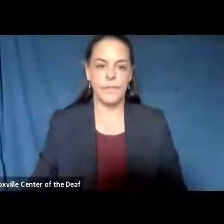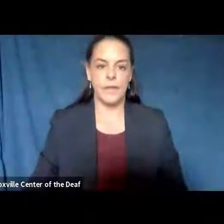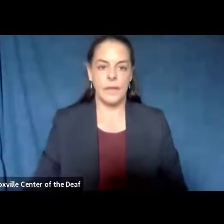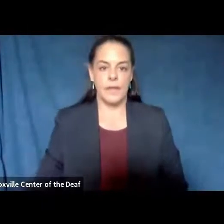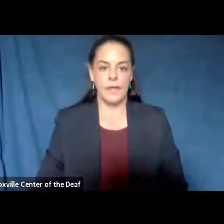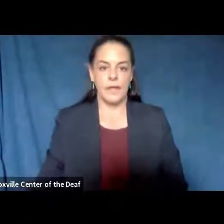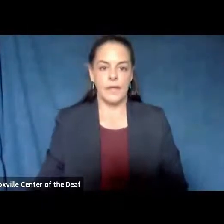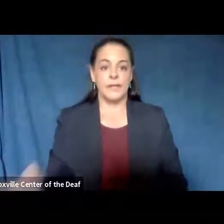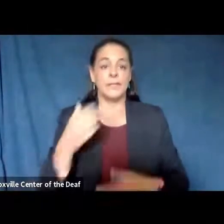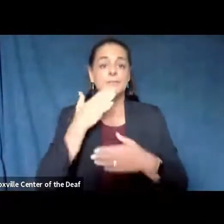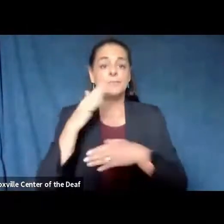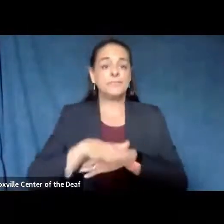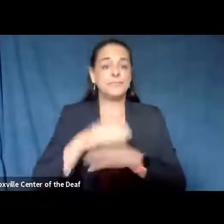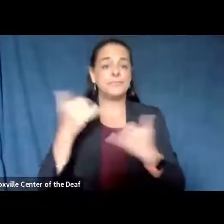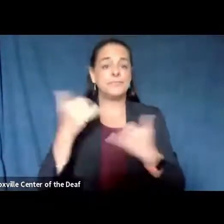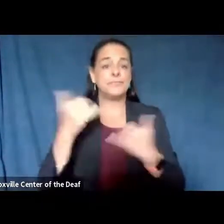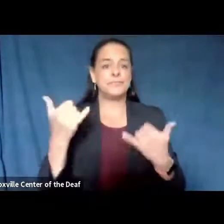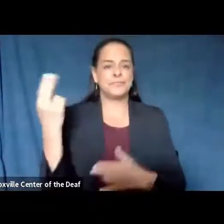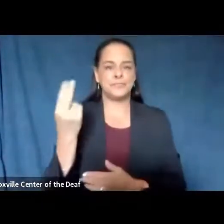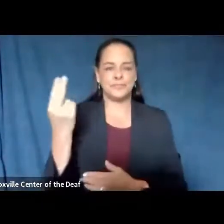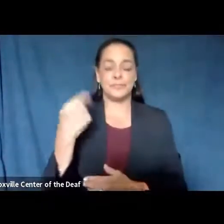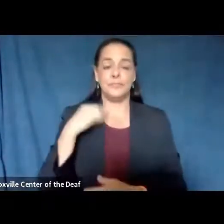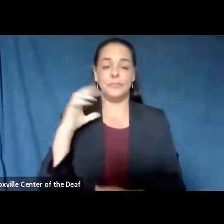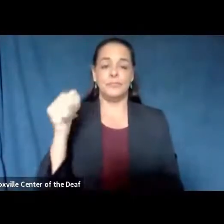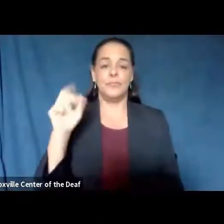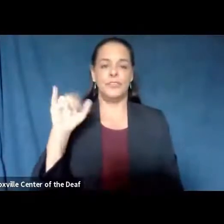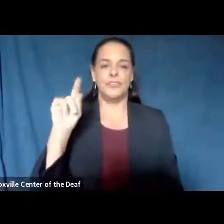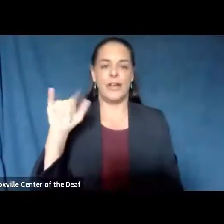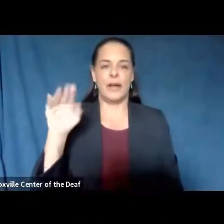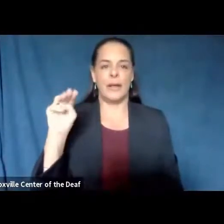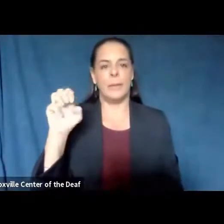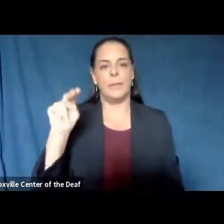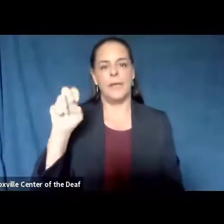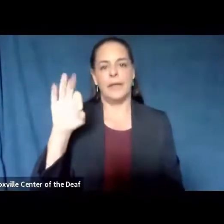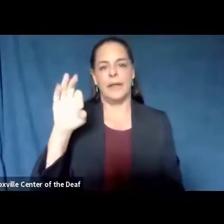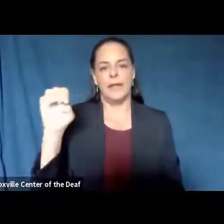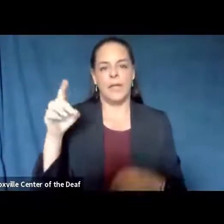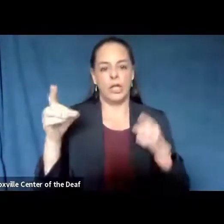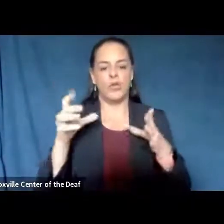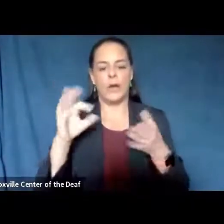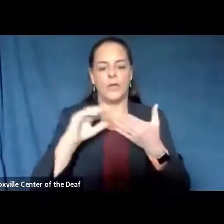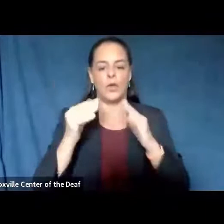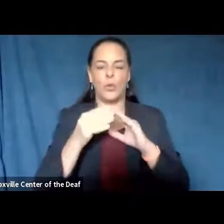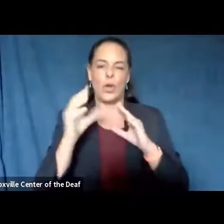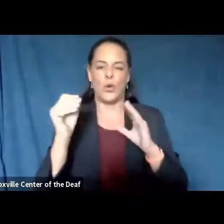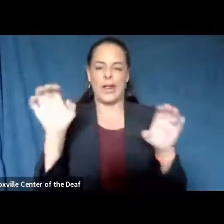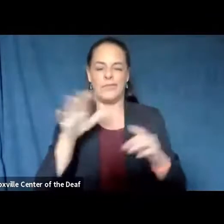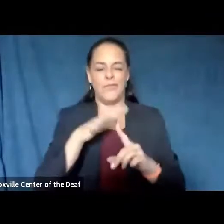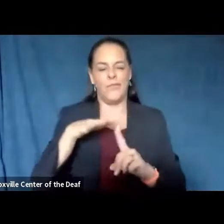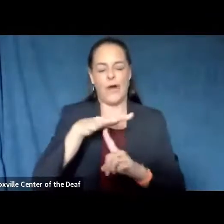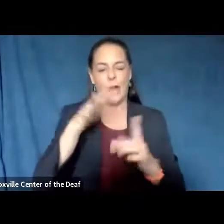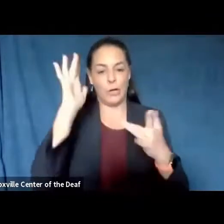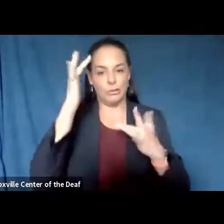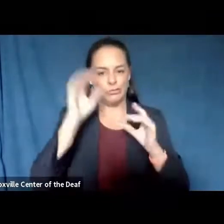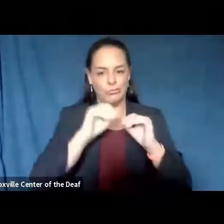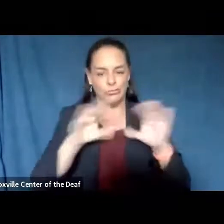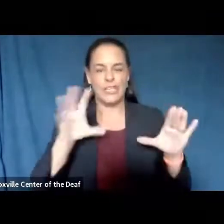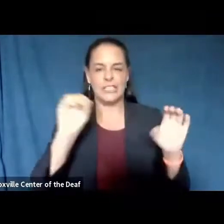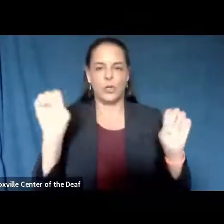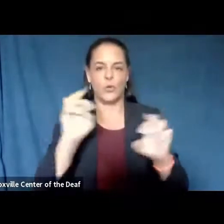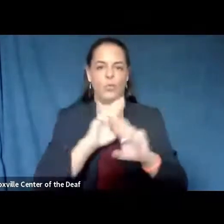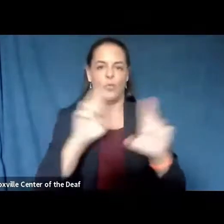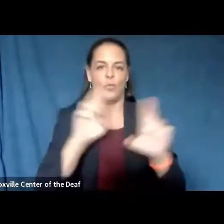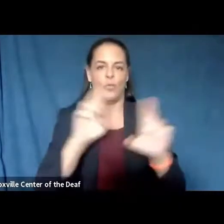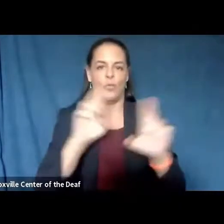Good Thursday afternoon. I'm Charity Menifee, Director of Communicable and Environmental Disease and Emergency Preparedness at Knox County Health Department. Our